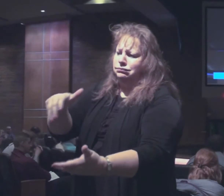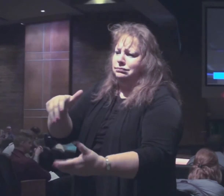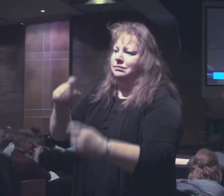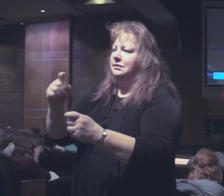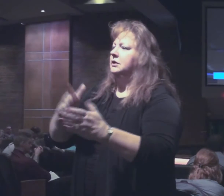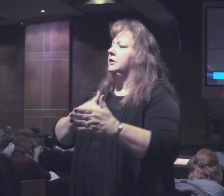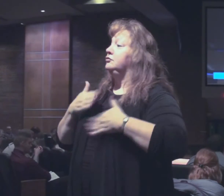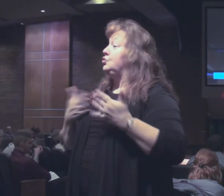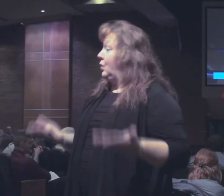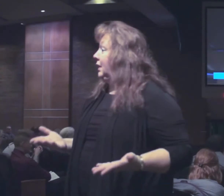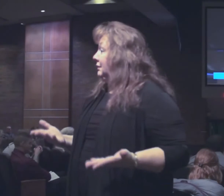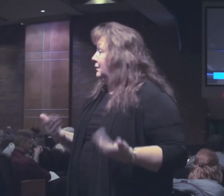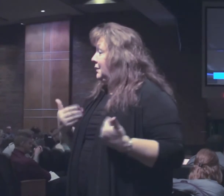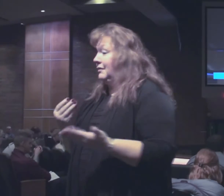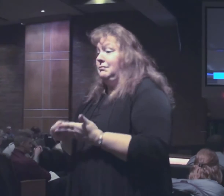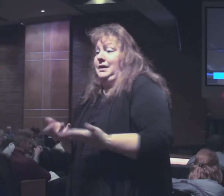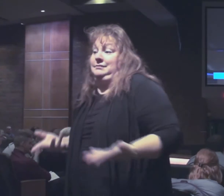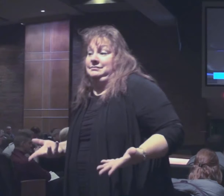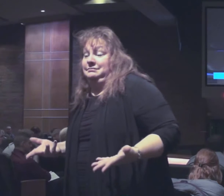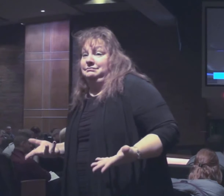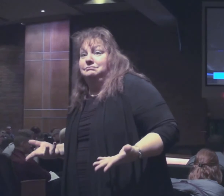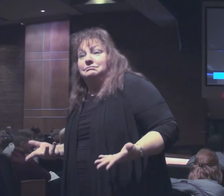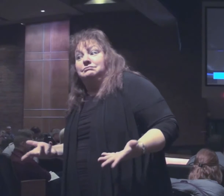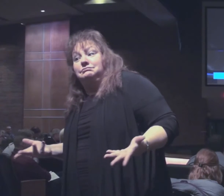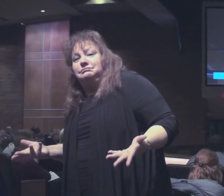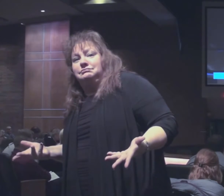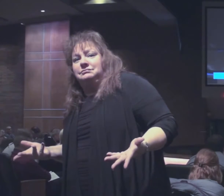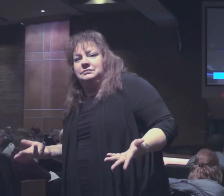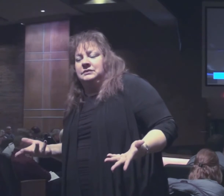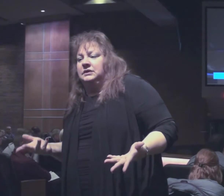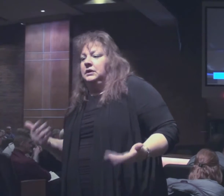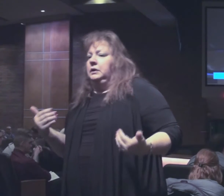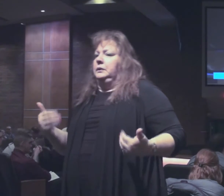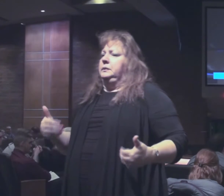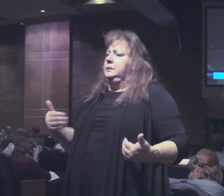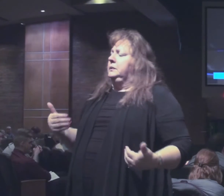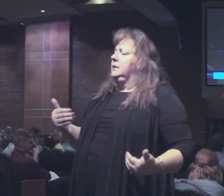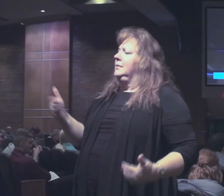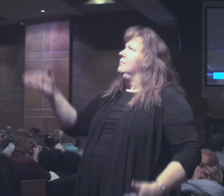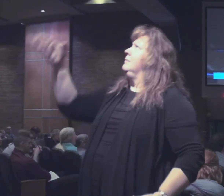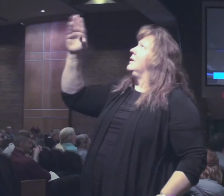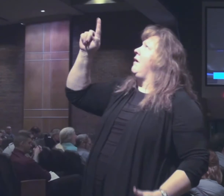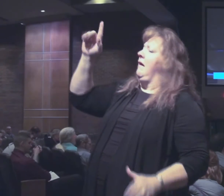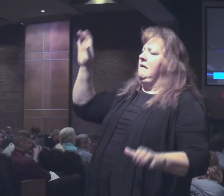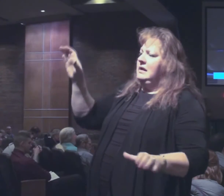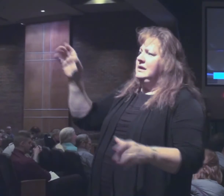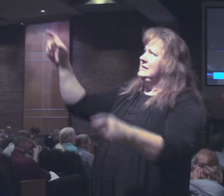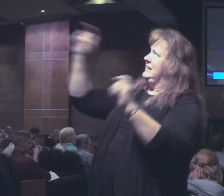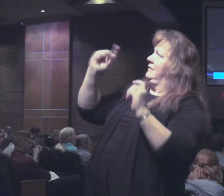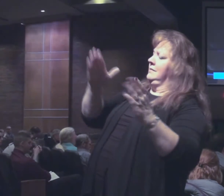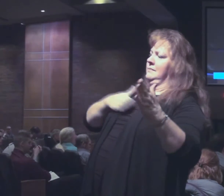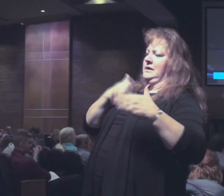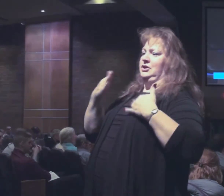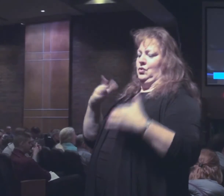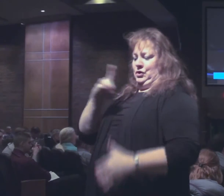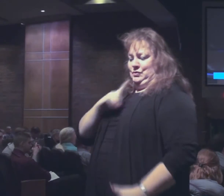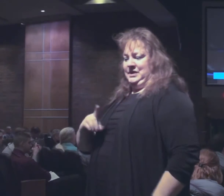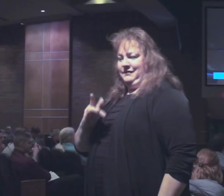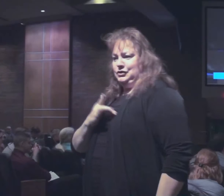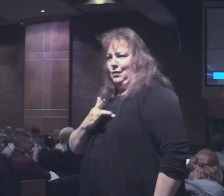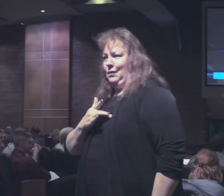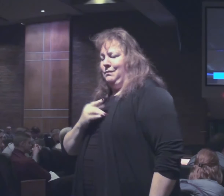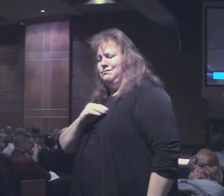joy. I mean, there is a supervision, but you know what God has done? He's brought joy to David's